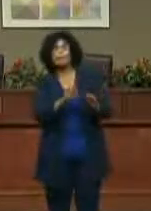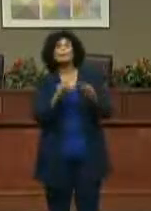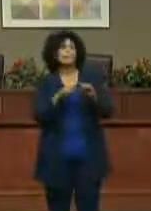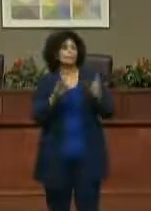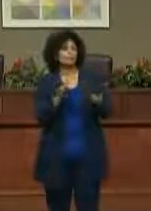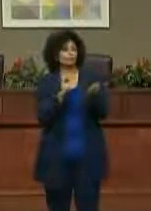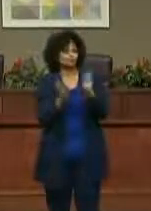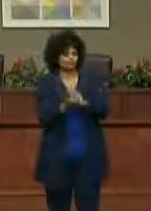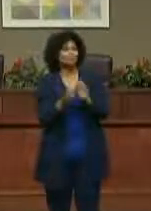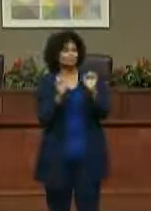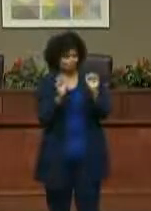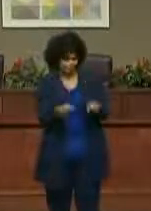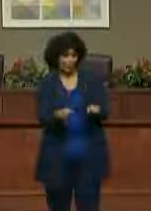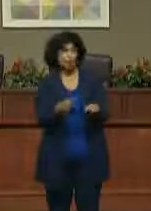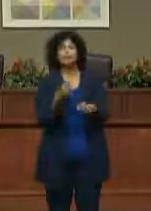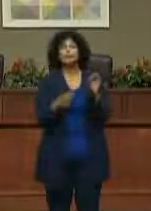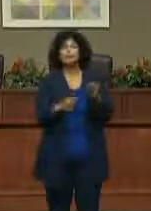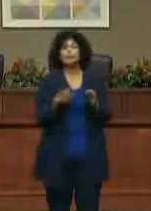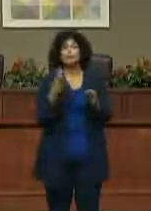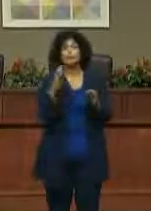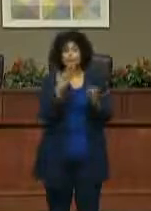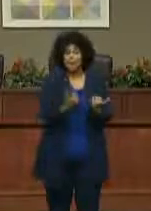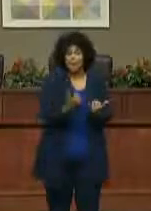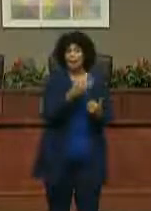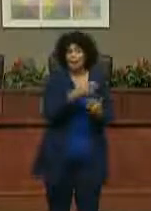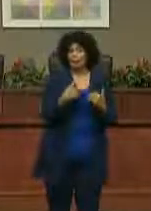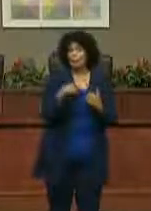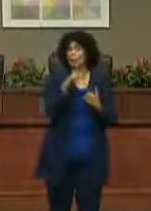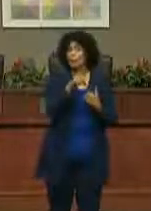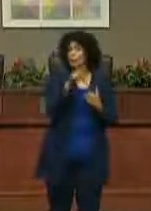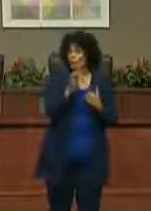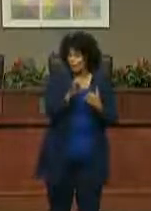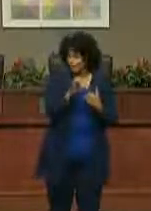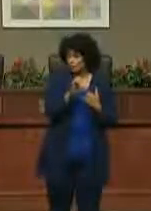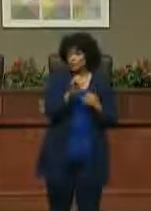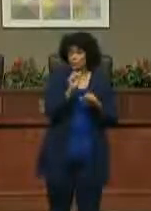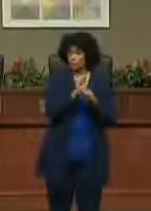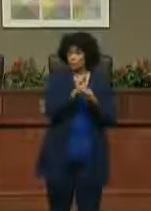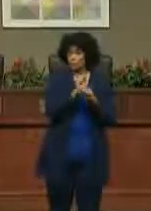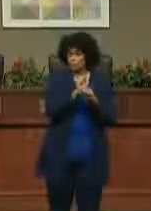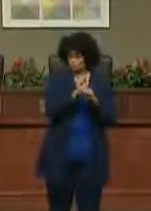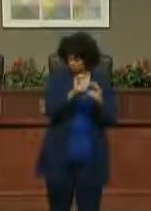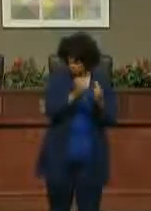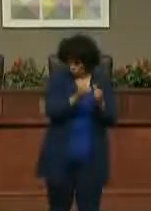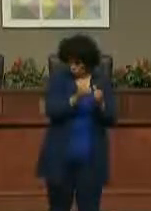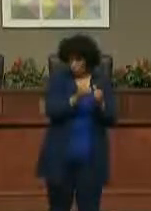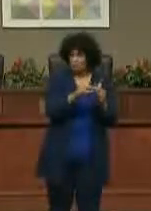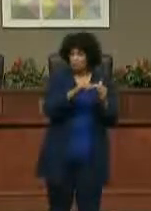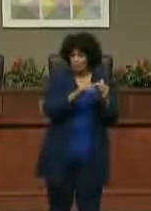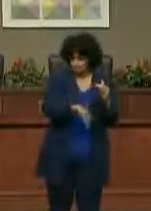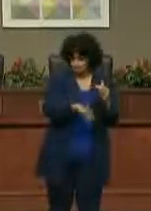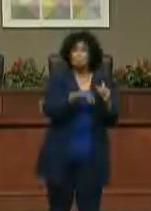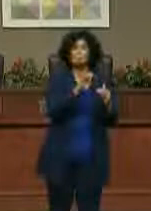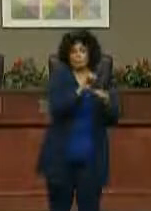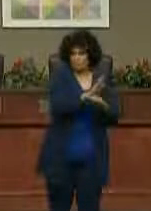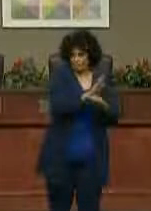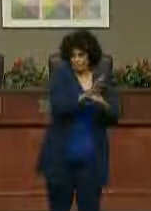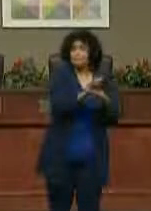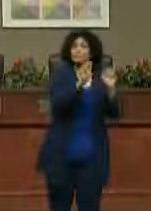100 employees or less, they too will be eligible. Previously, the cutoff was